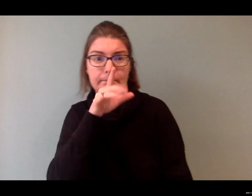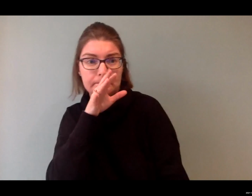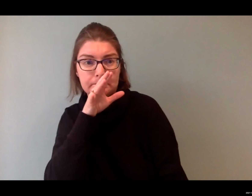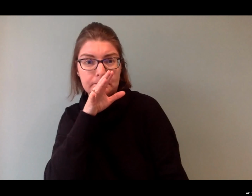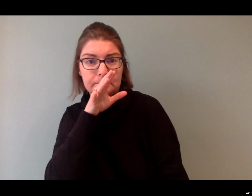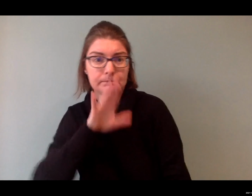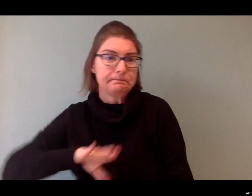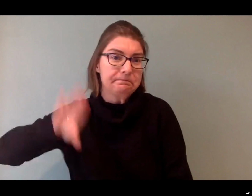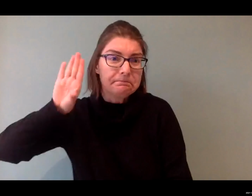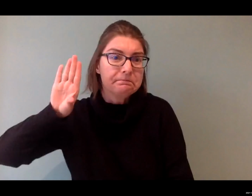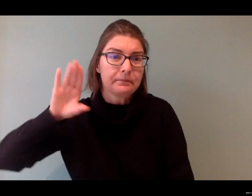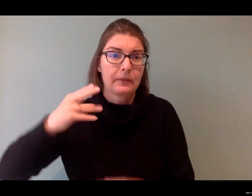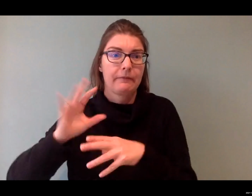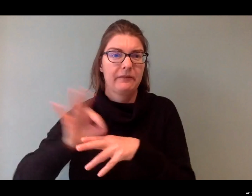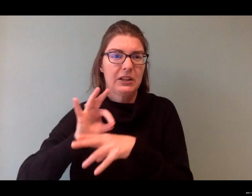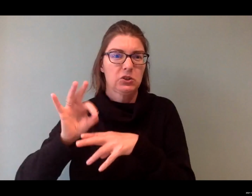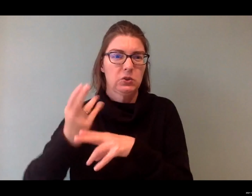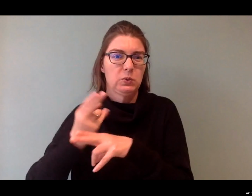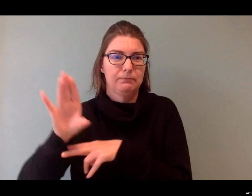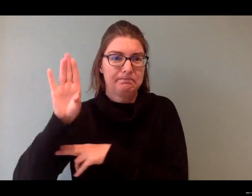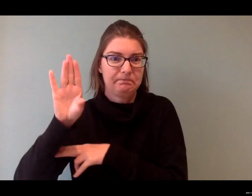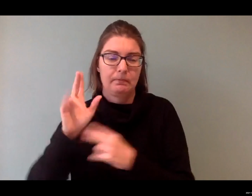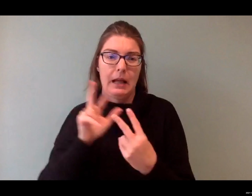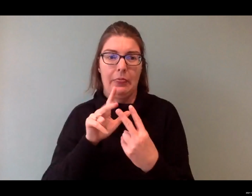of raise your hand, and we'll get to you.